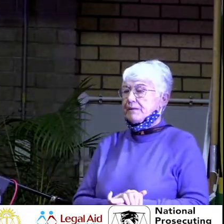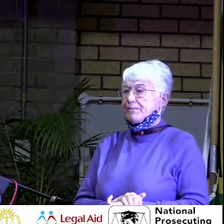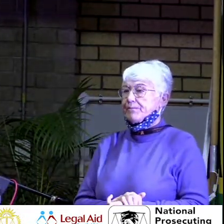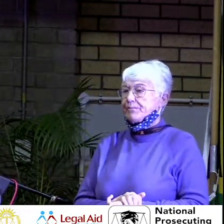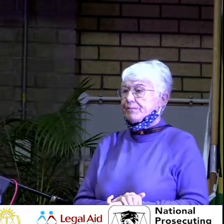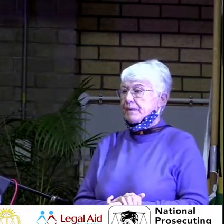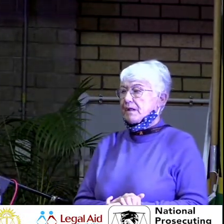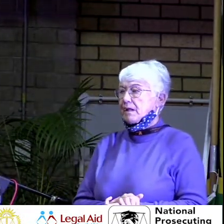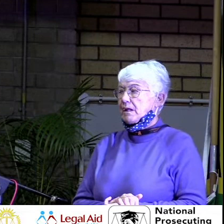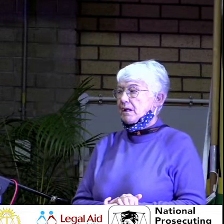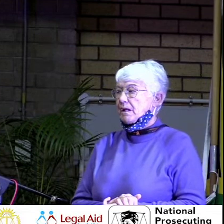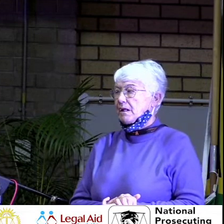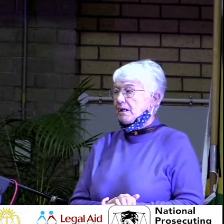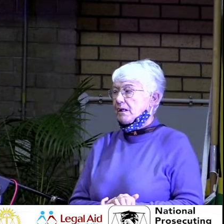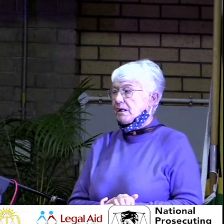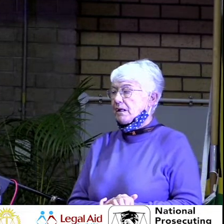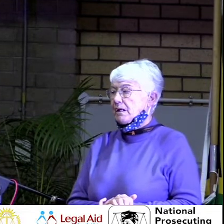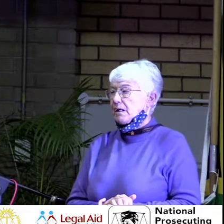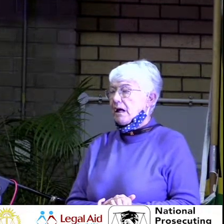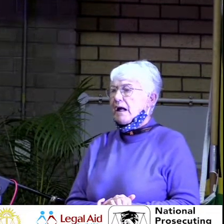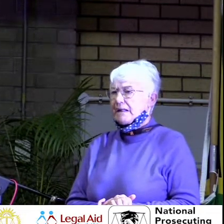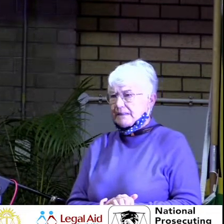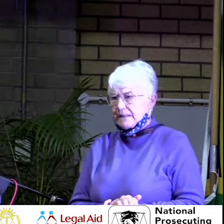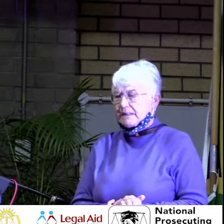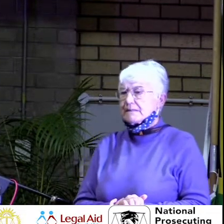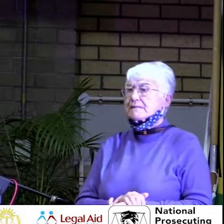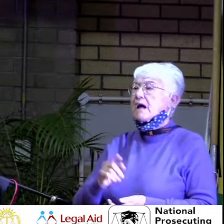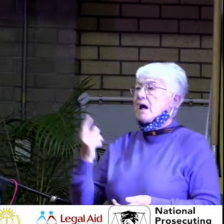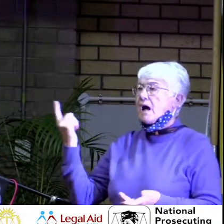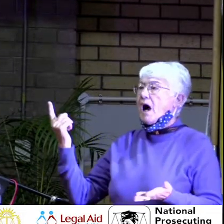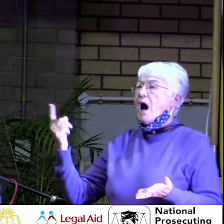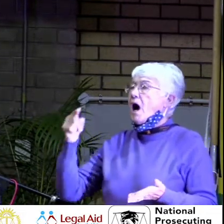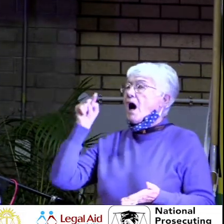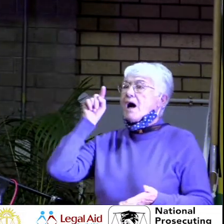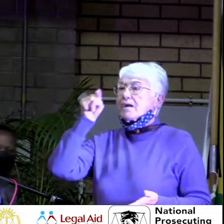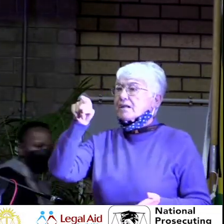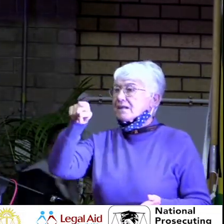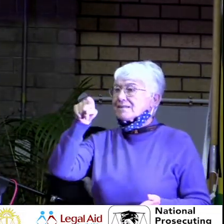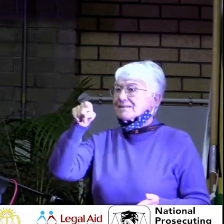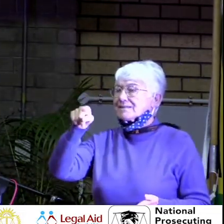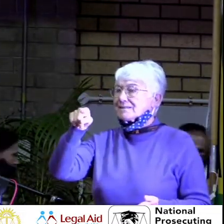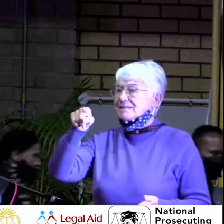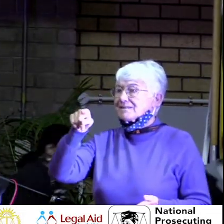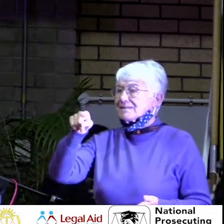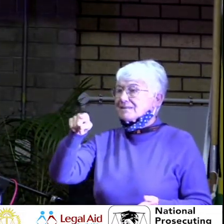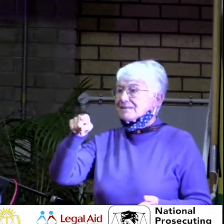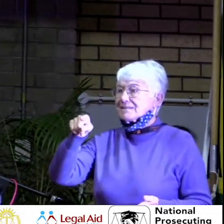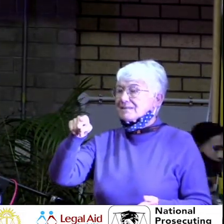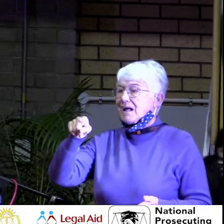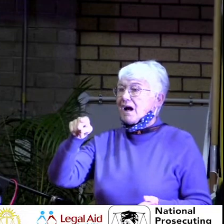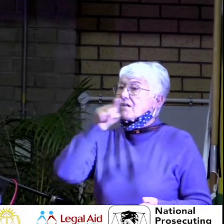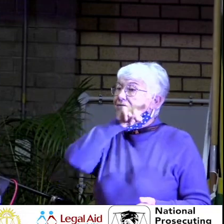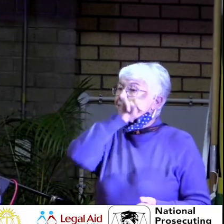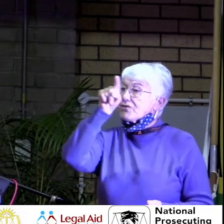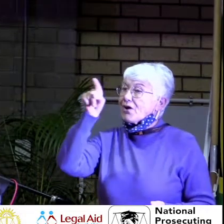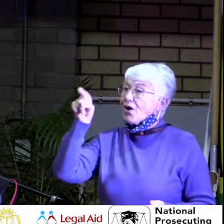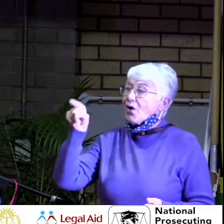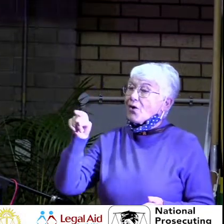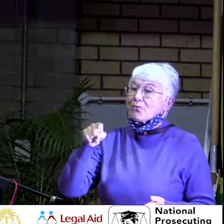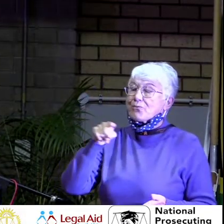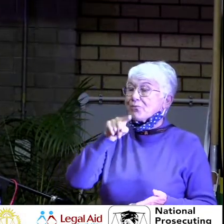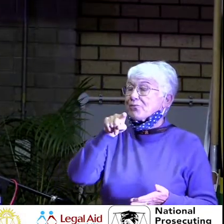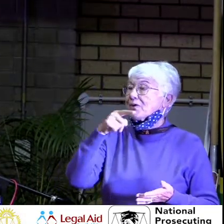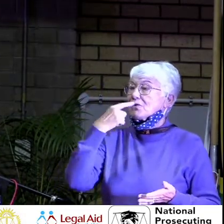disadvantages, is vibrant, and they do not wait on government to say that this is the year